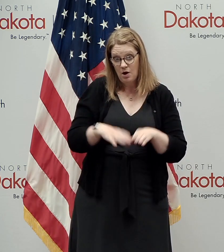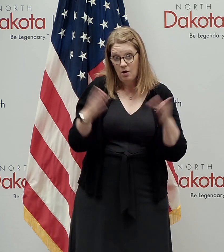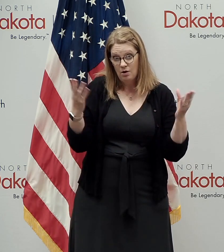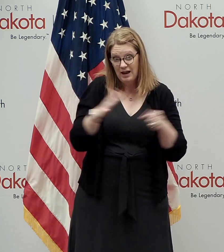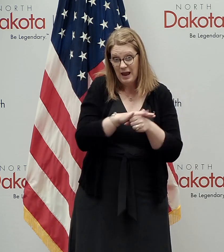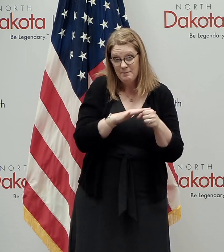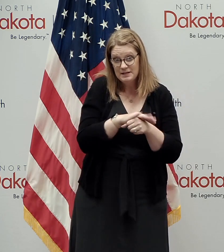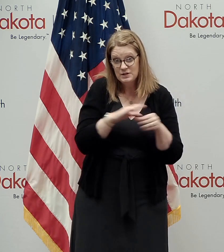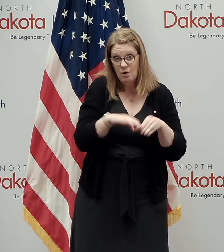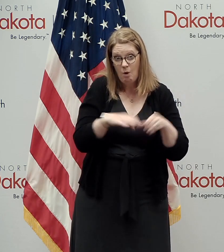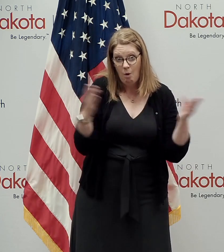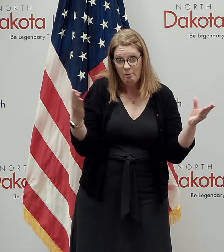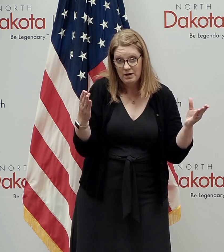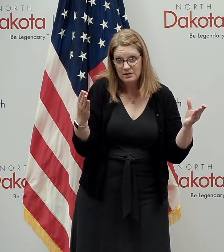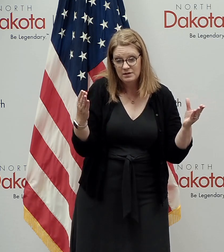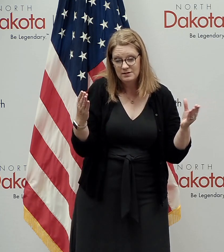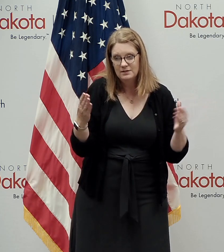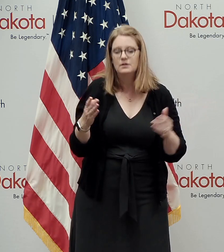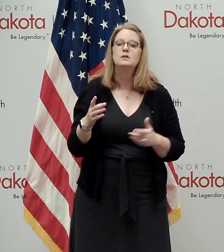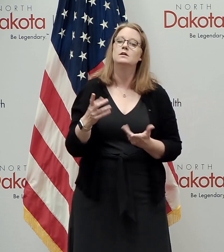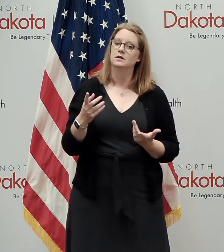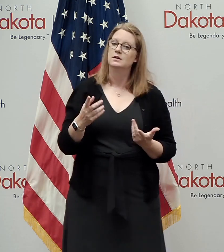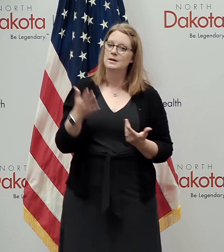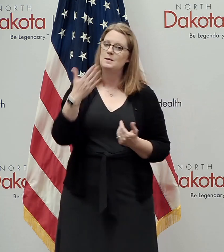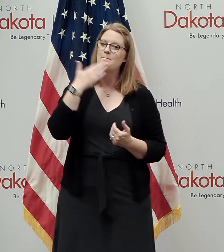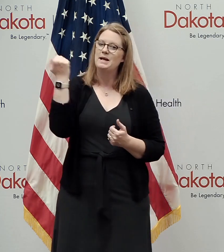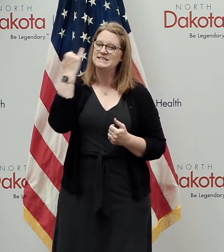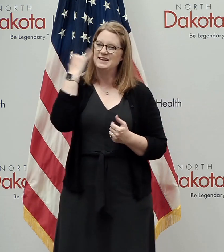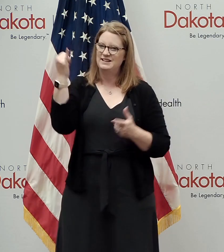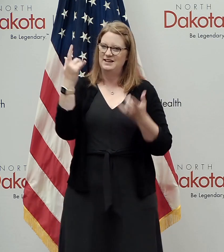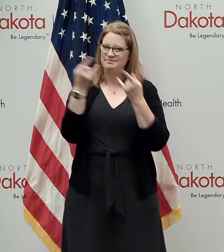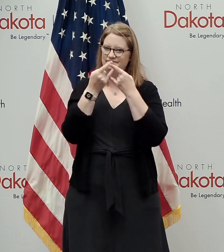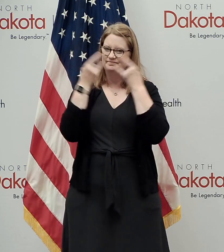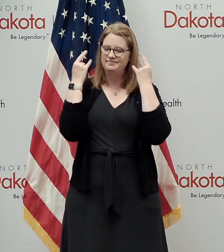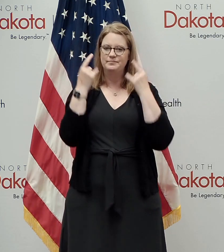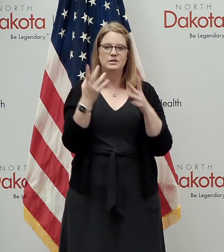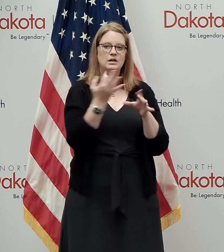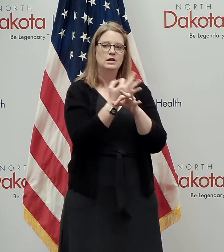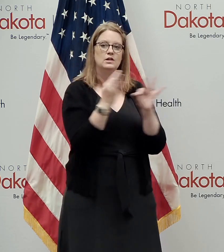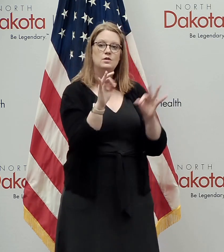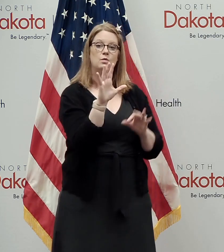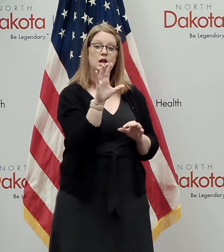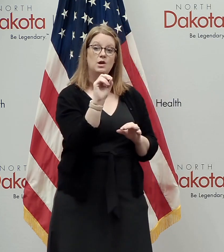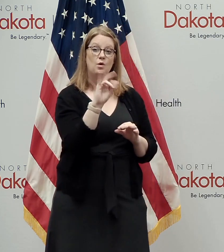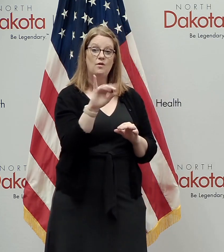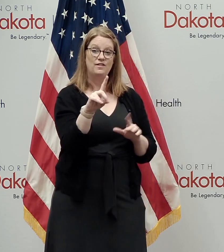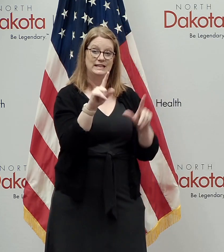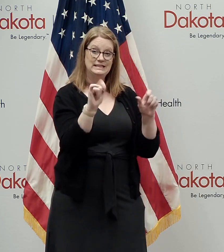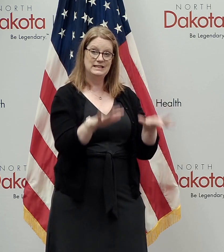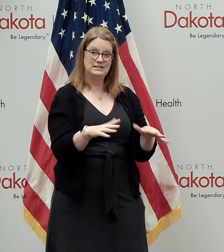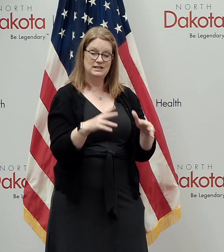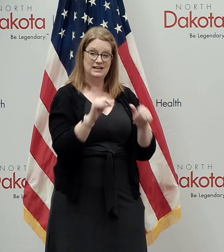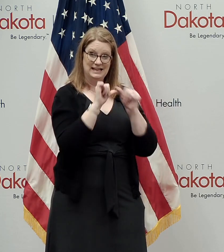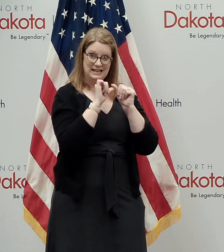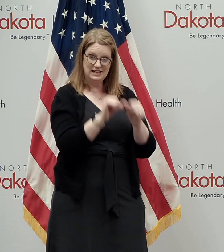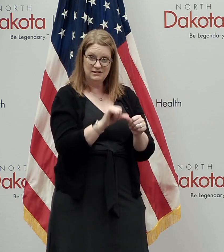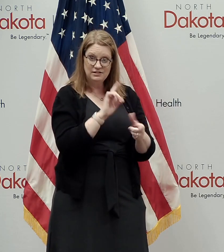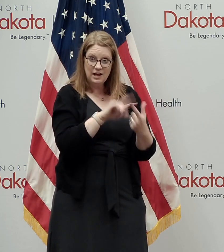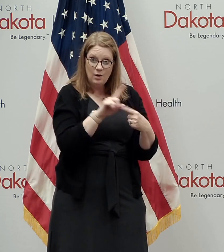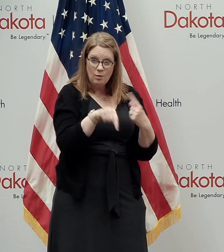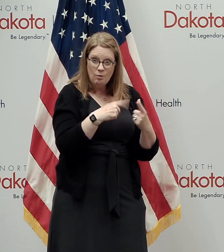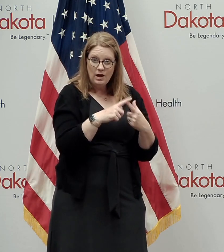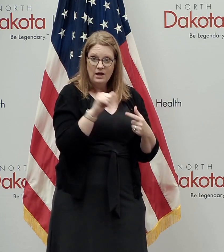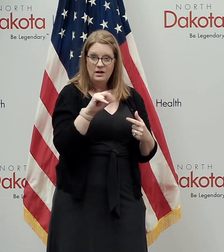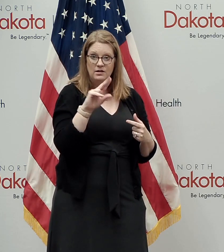then it is definitely something worth doing. The free COVID testing that started yesterday and will go through August 25th are